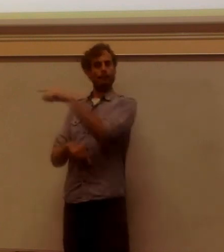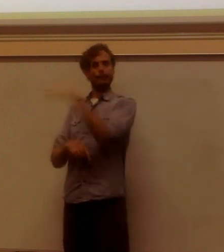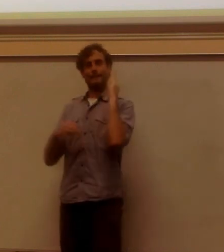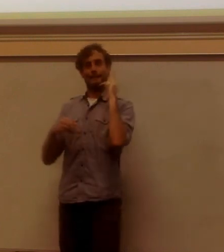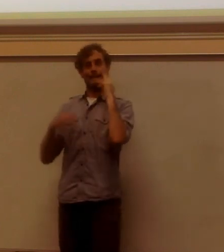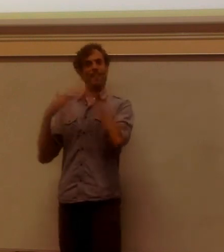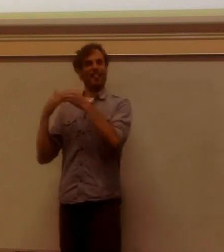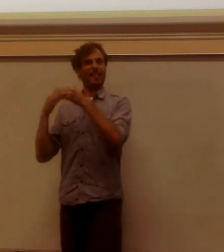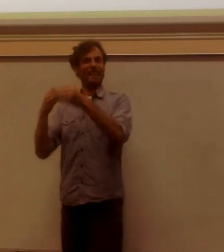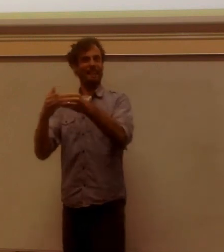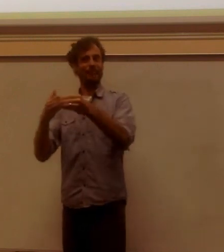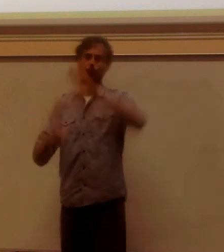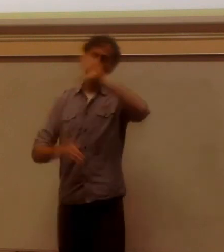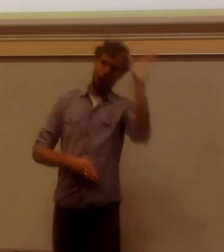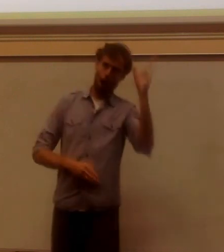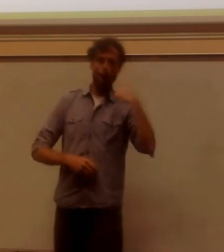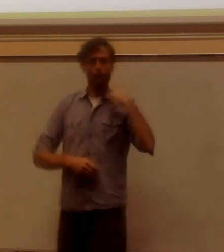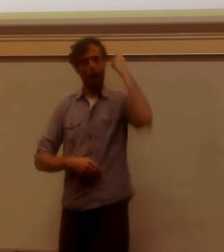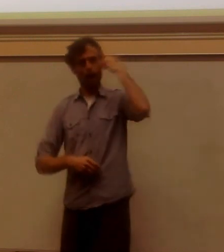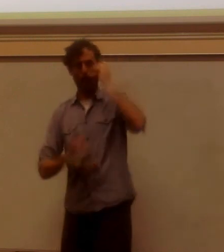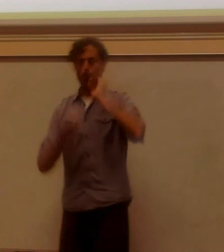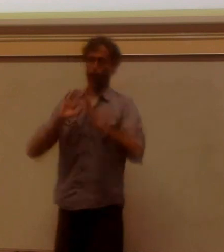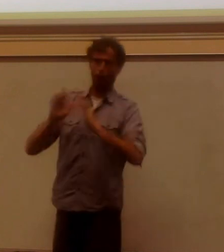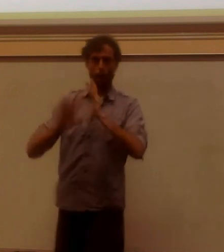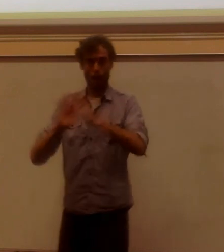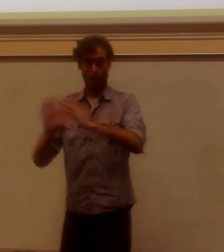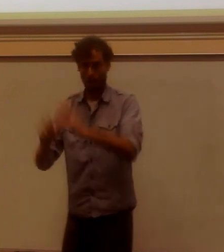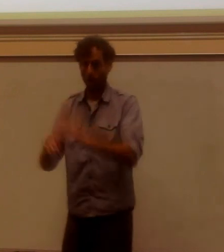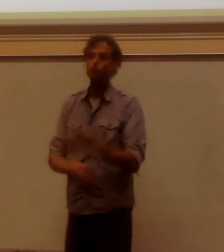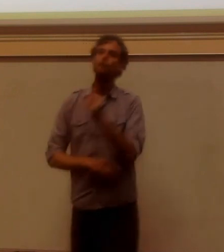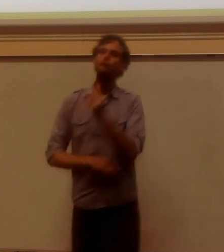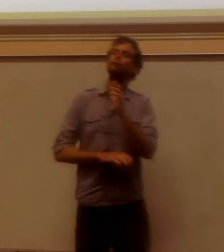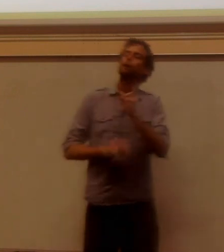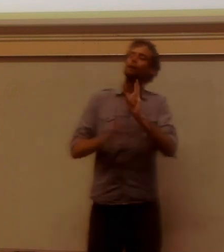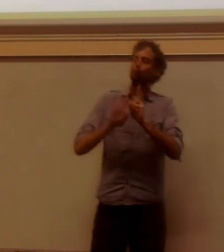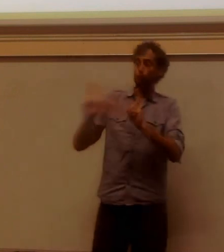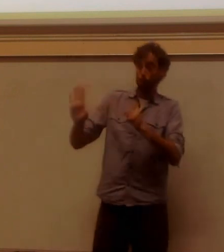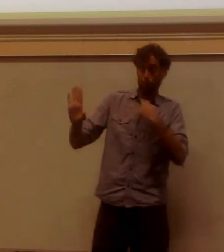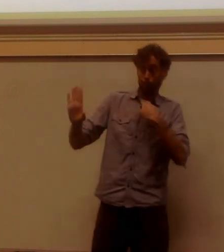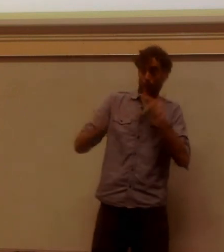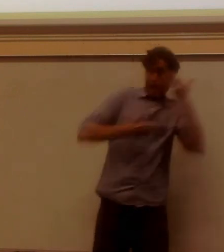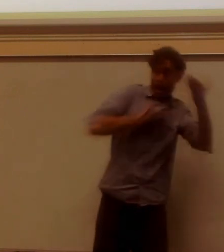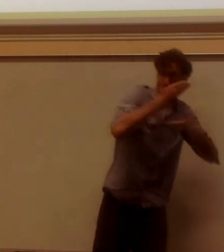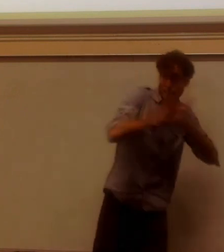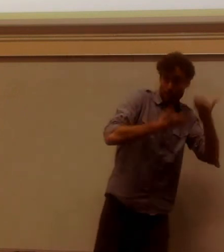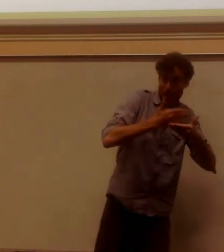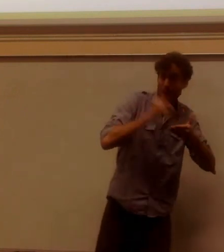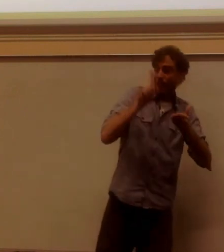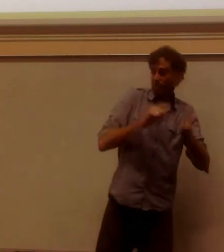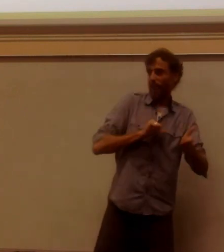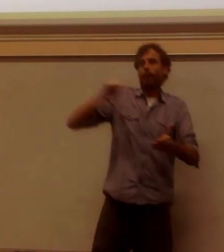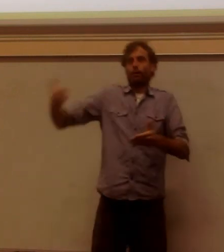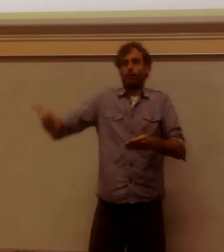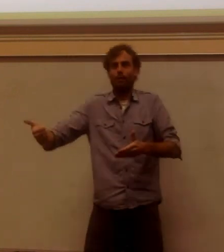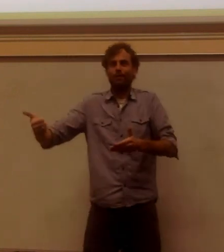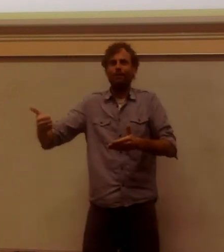So some interpreters, for example, let the deaf person take the lead and introduce themselves and explain how the interpreting service is going to